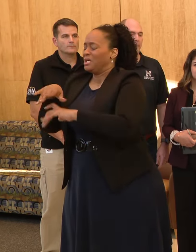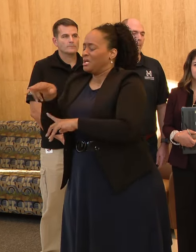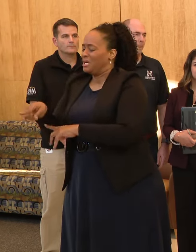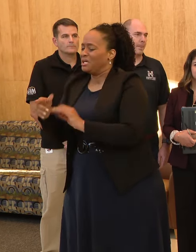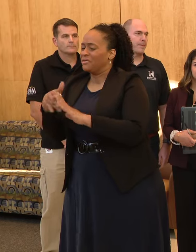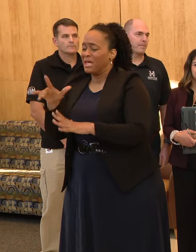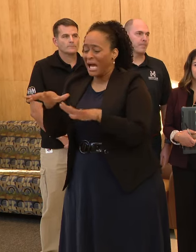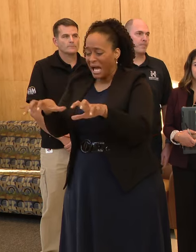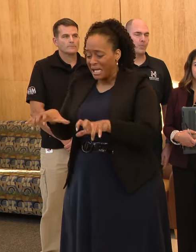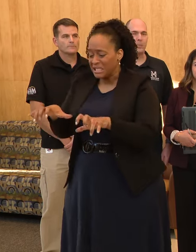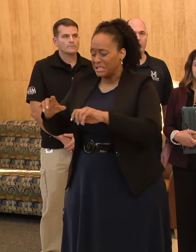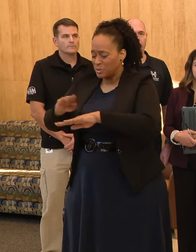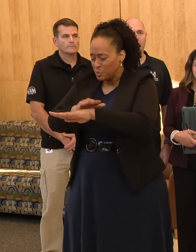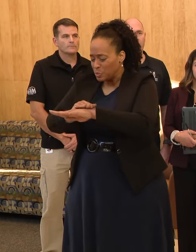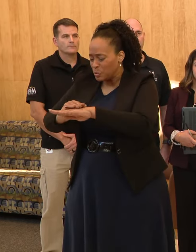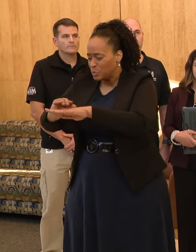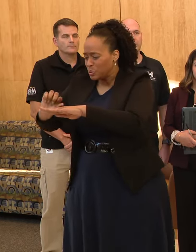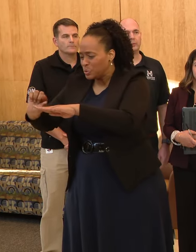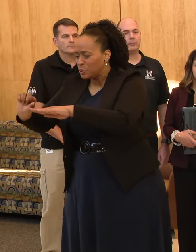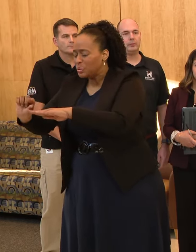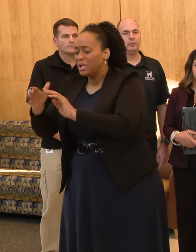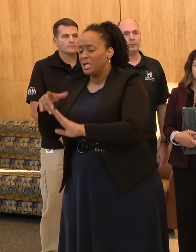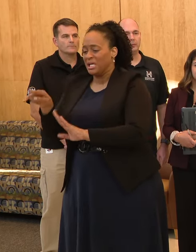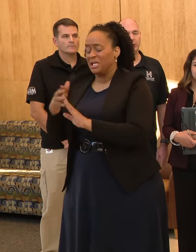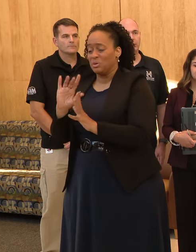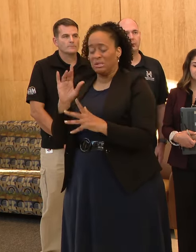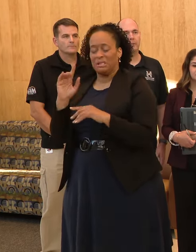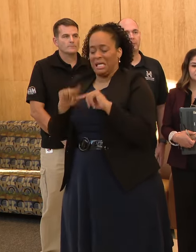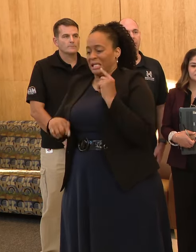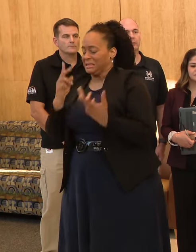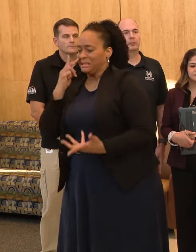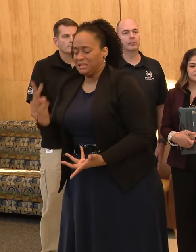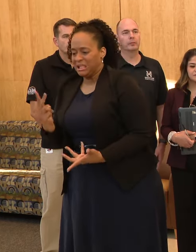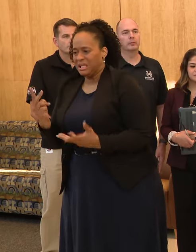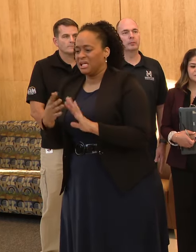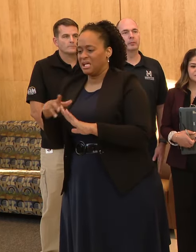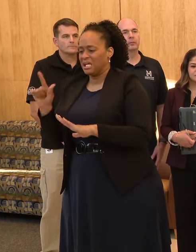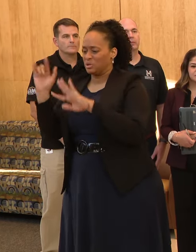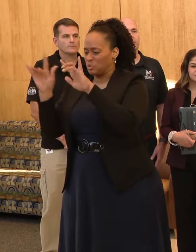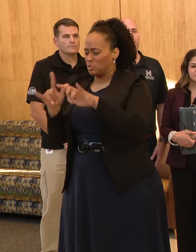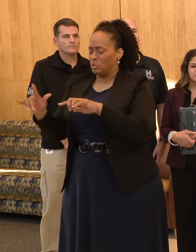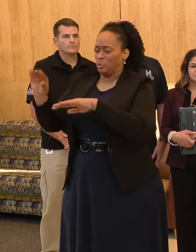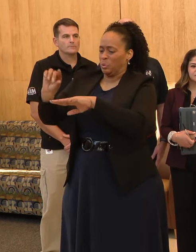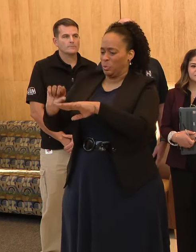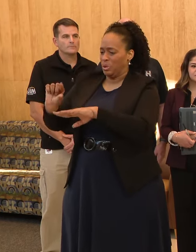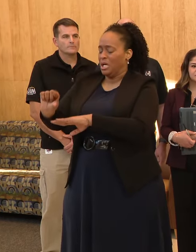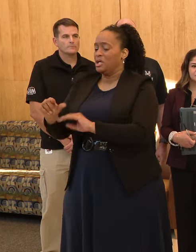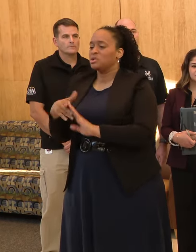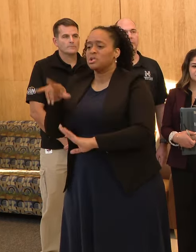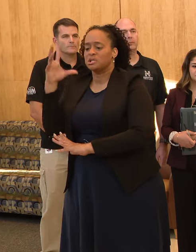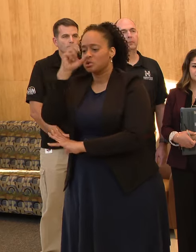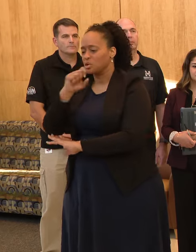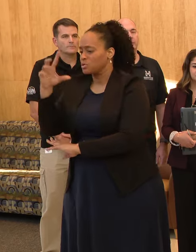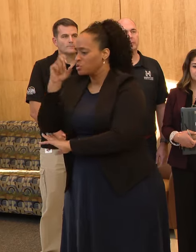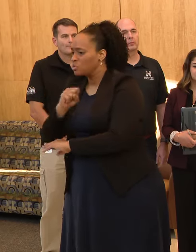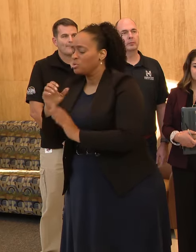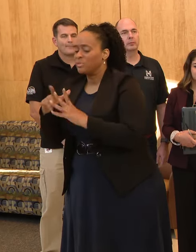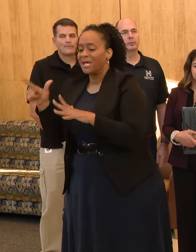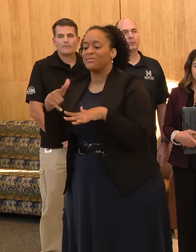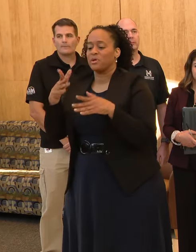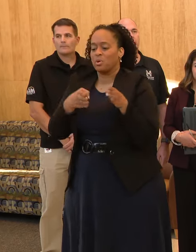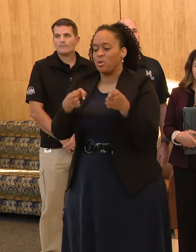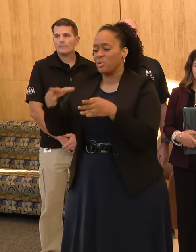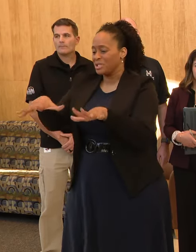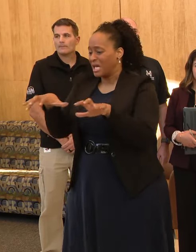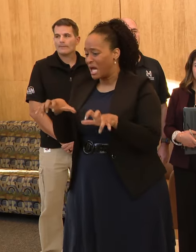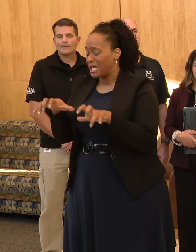be deceiving, covered by snow. So just assume we have icy roads wherever you want to travel. The